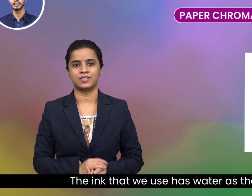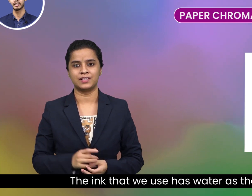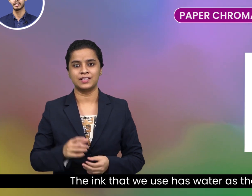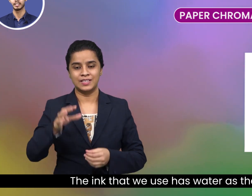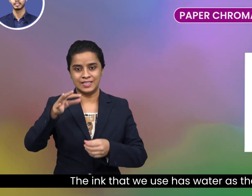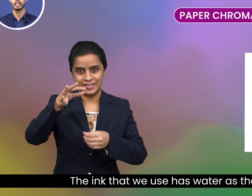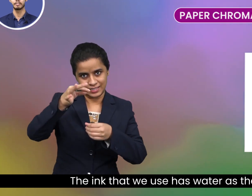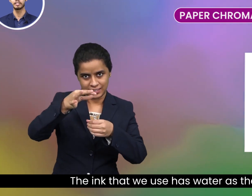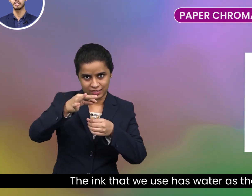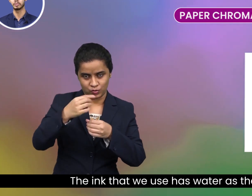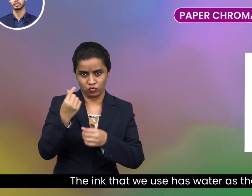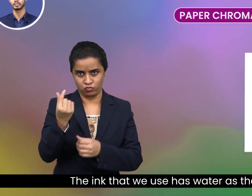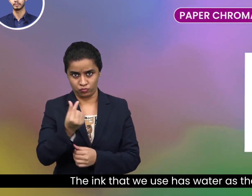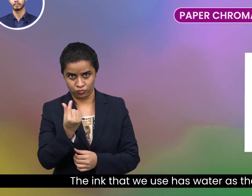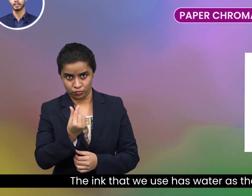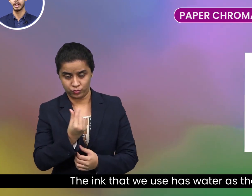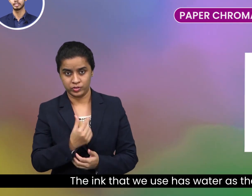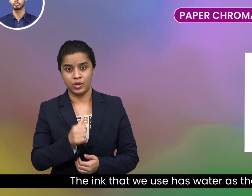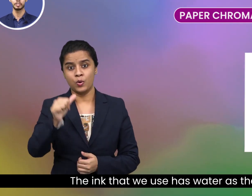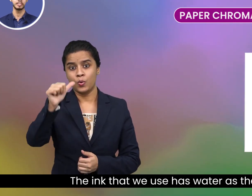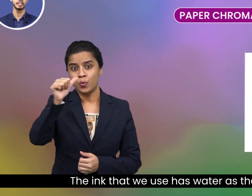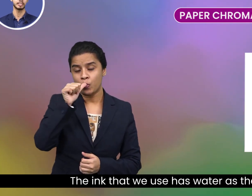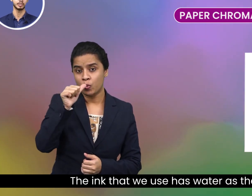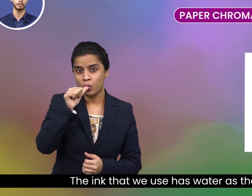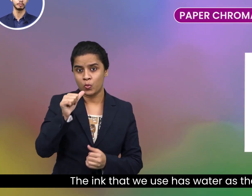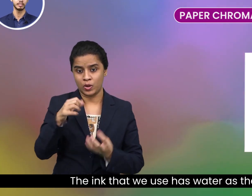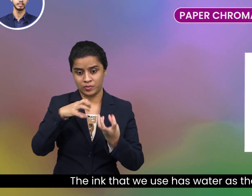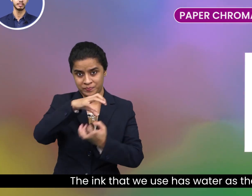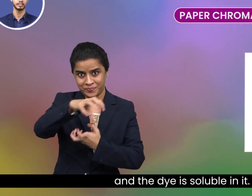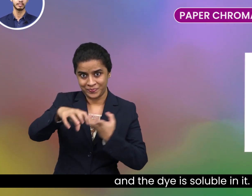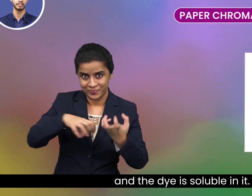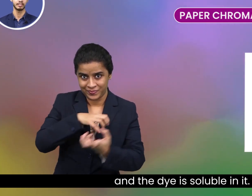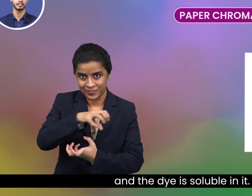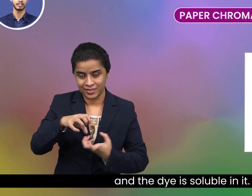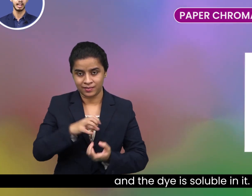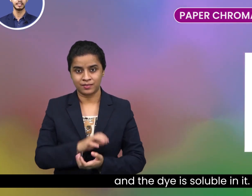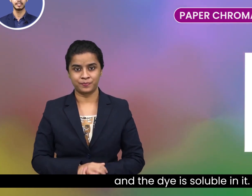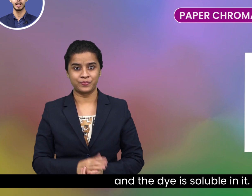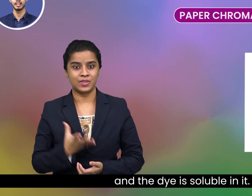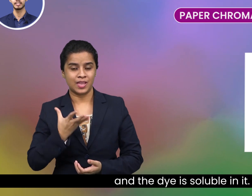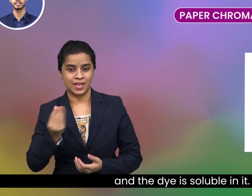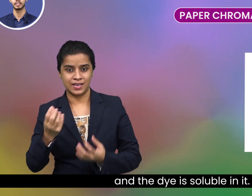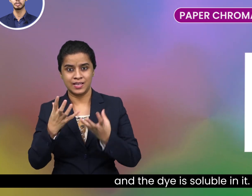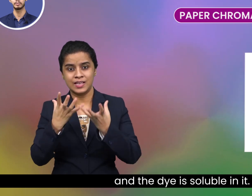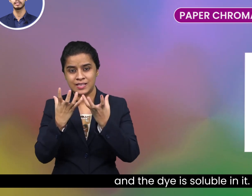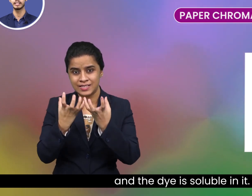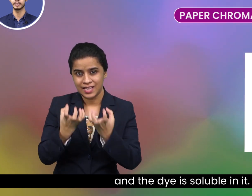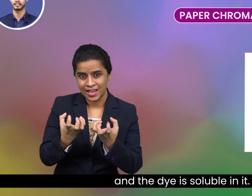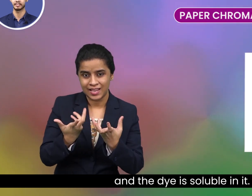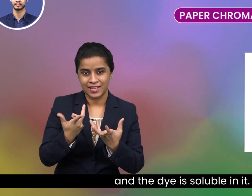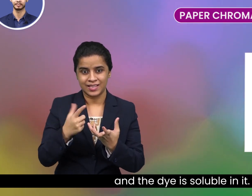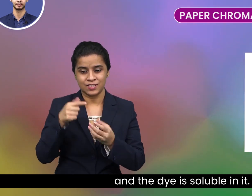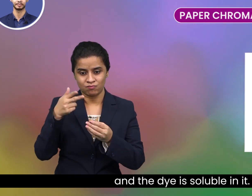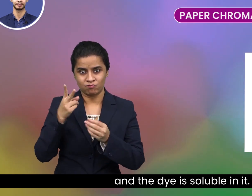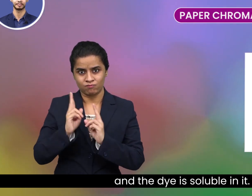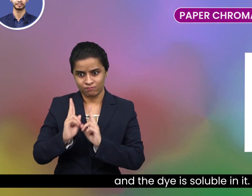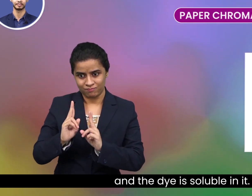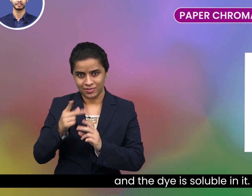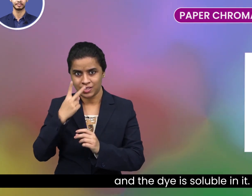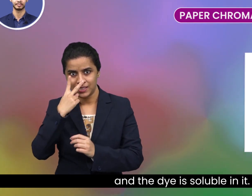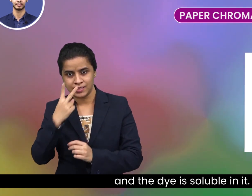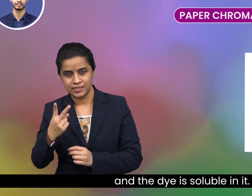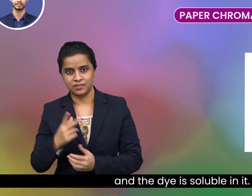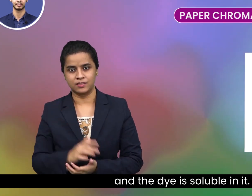The ink that we use has water as a solvent and the dye is soluble in it.